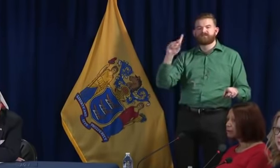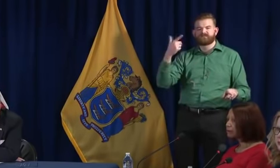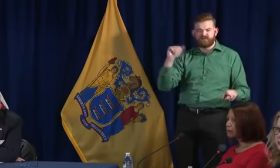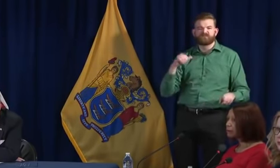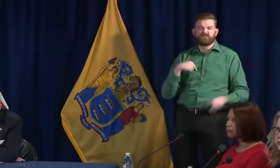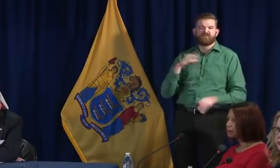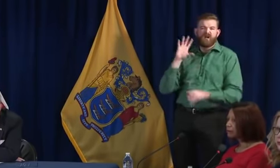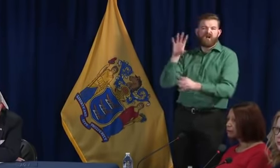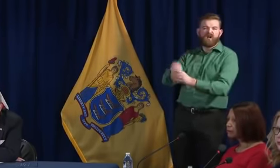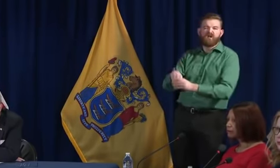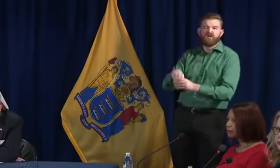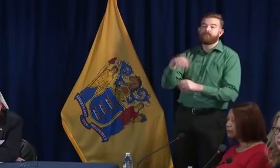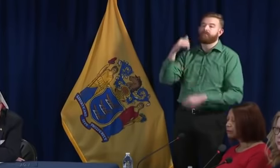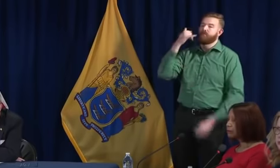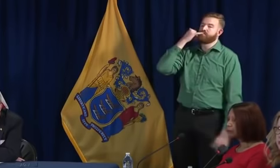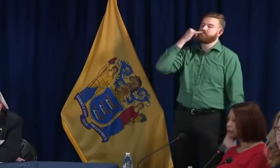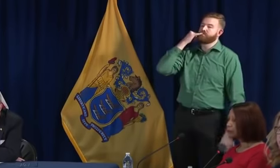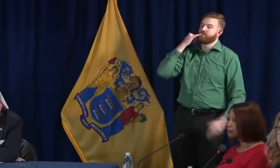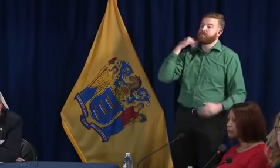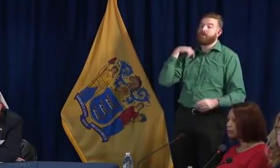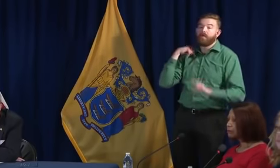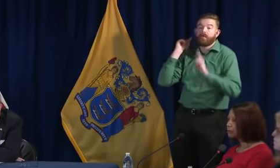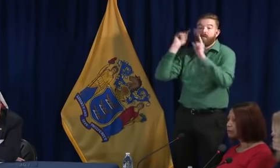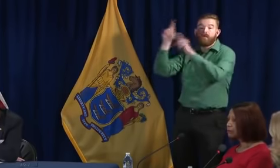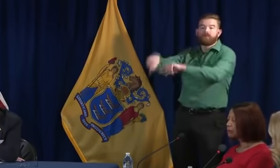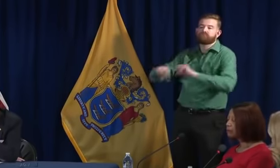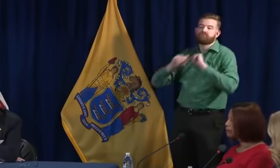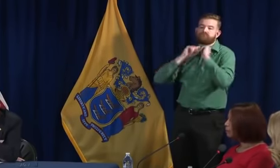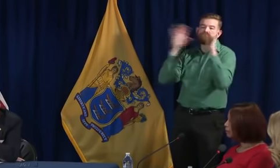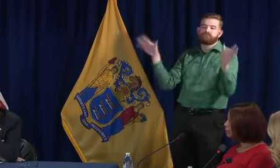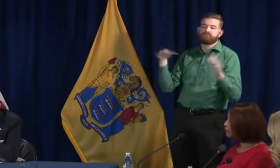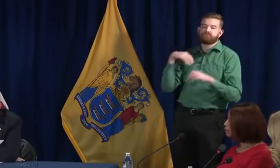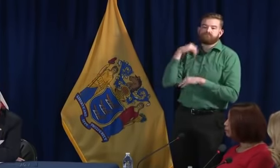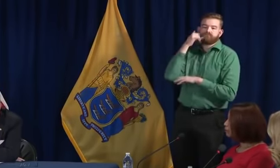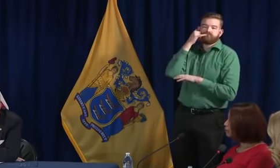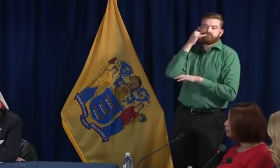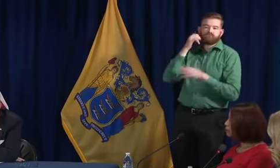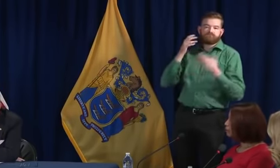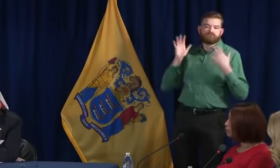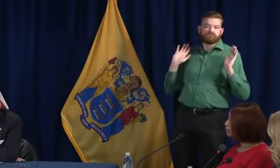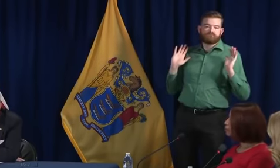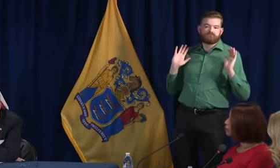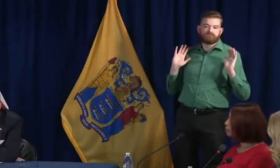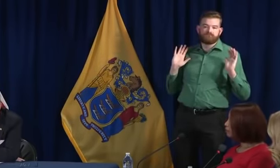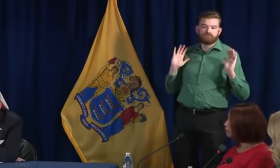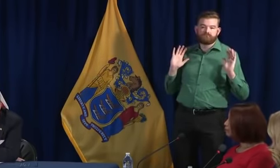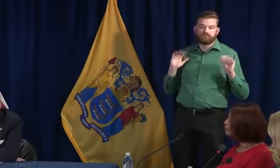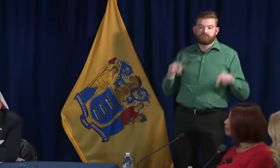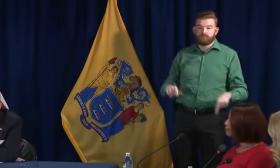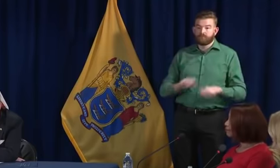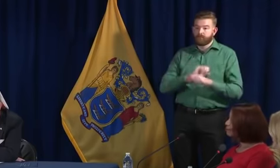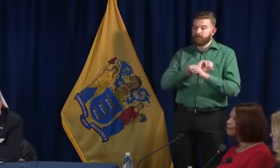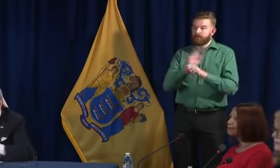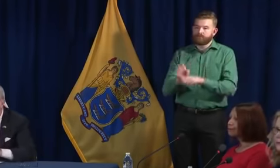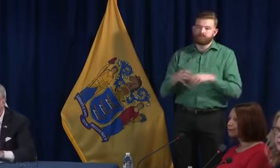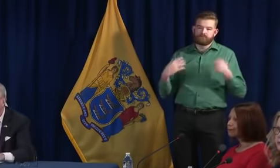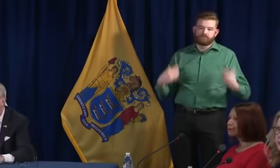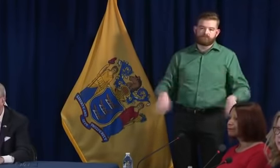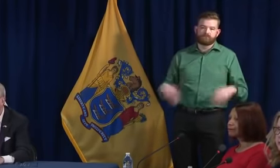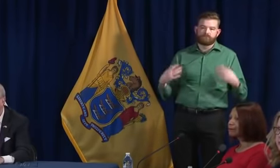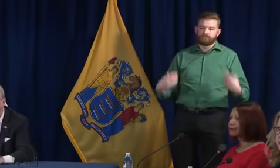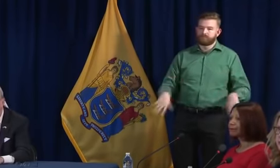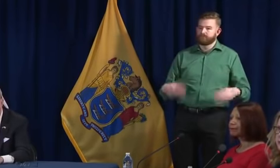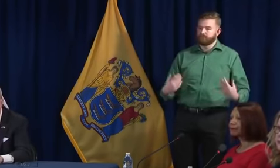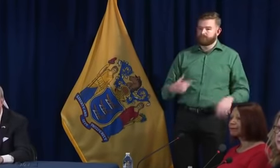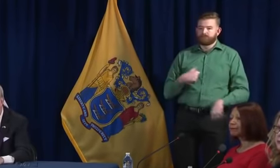and much more sort of technical matters of late. This is consuming more than 24 hours of my day right now. Thank